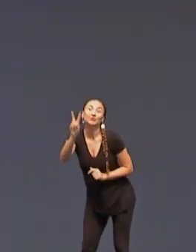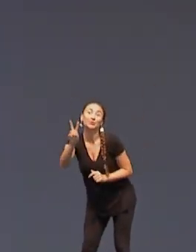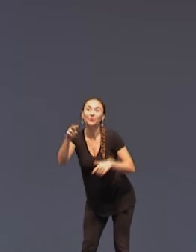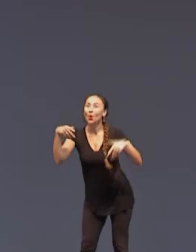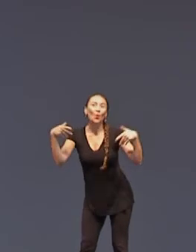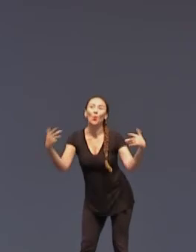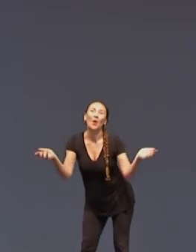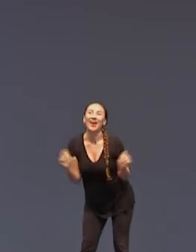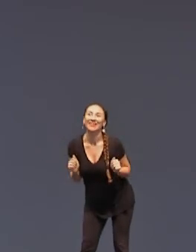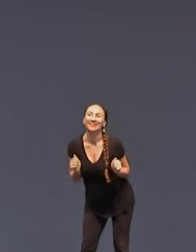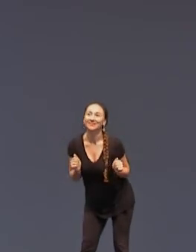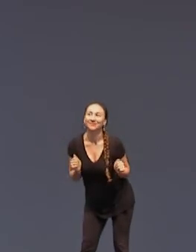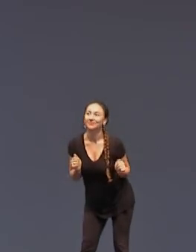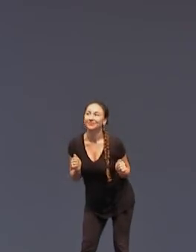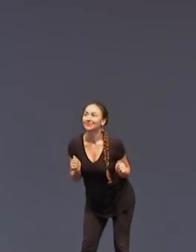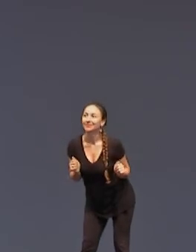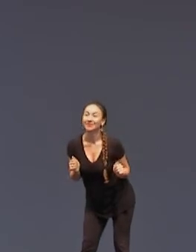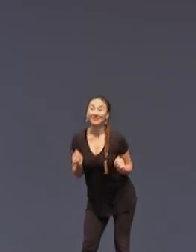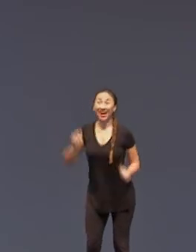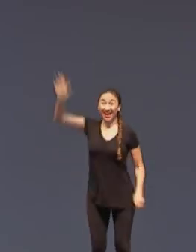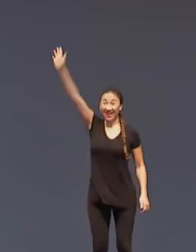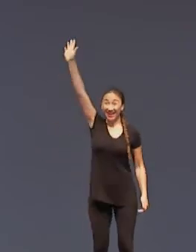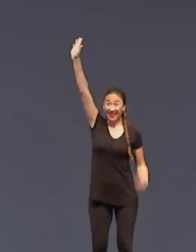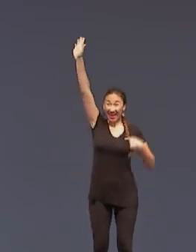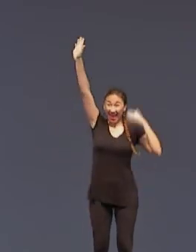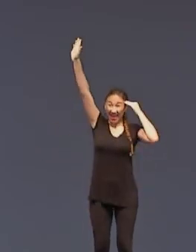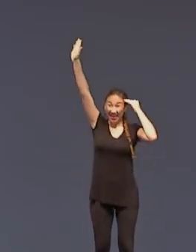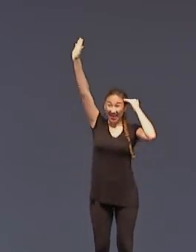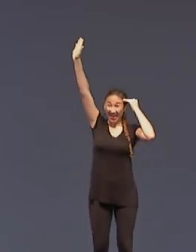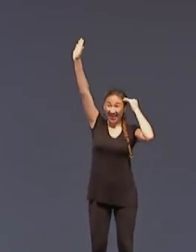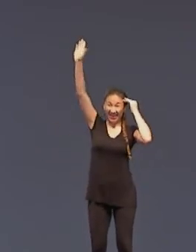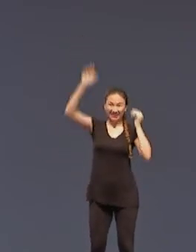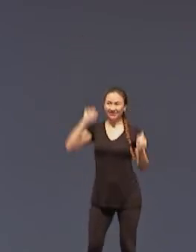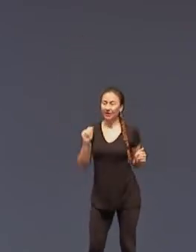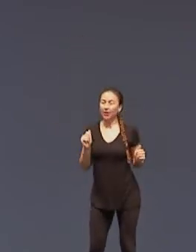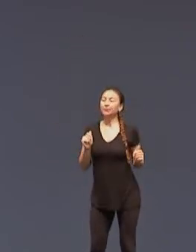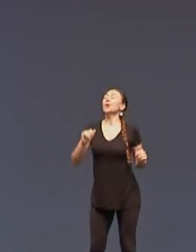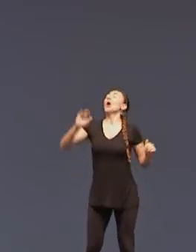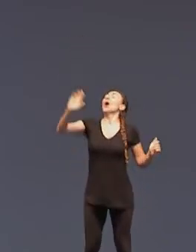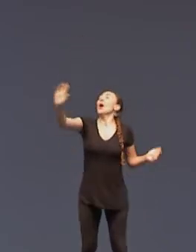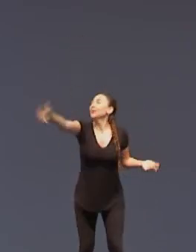Two plus two is what, class? Oh, I know.